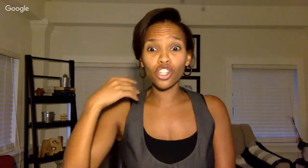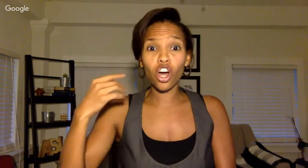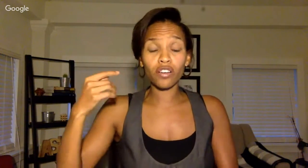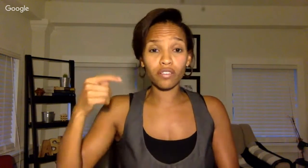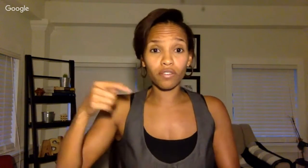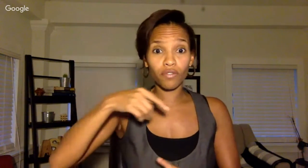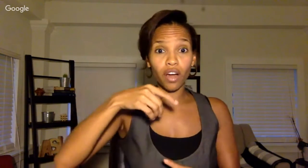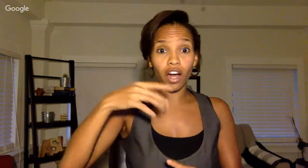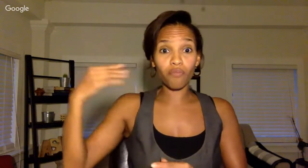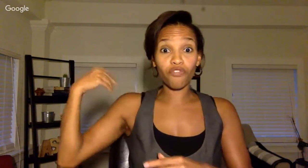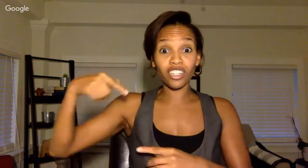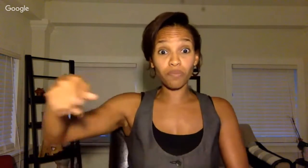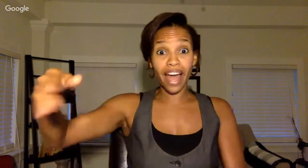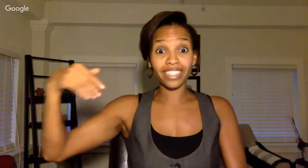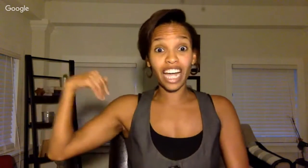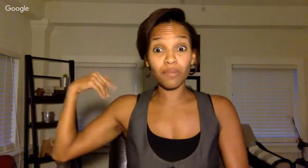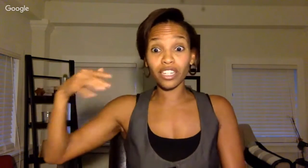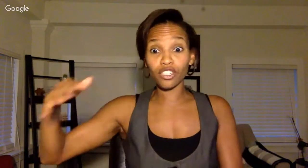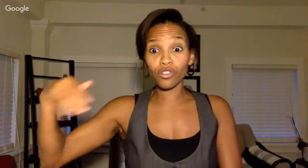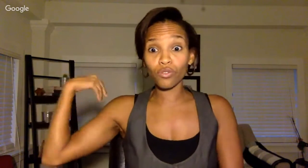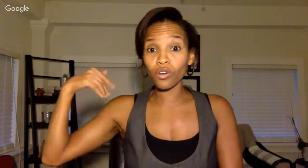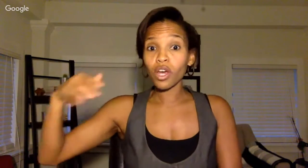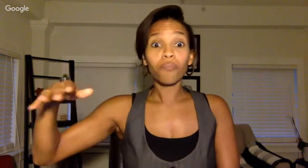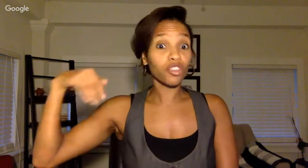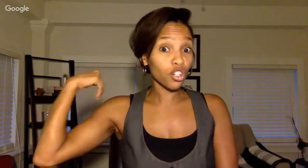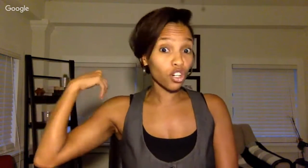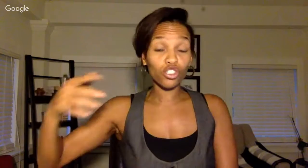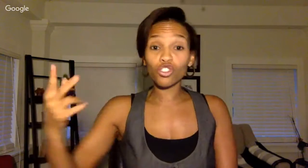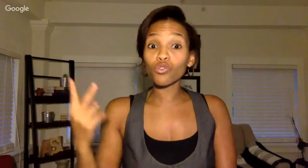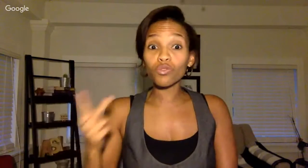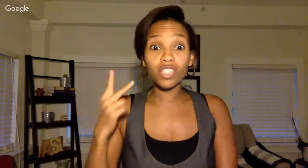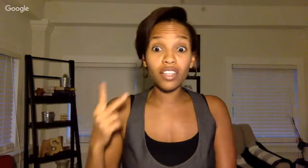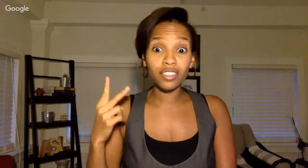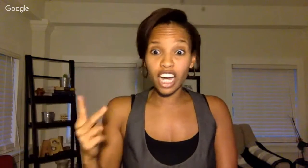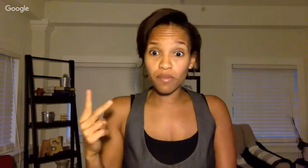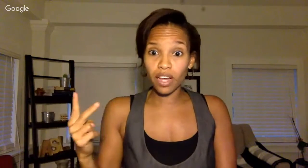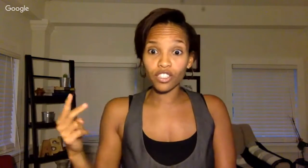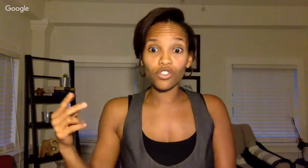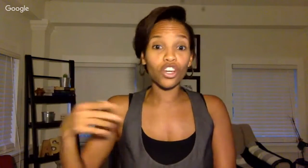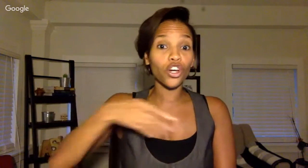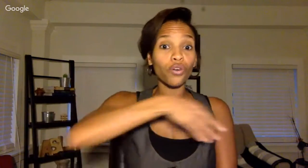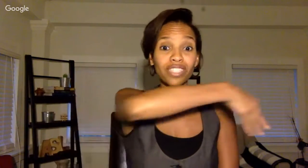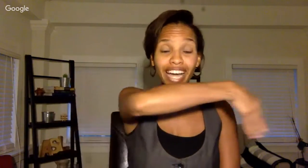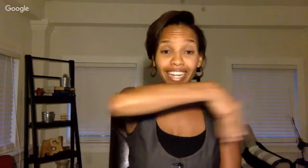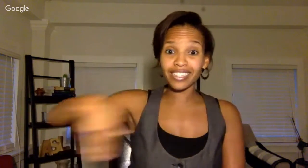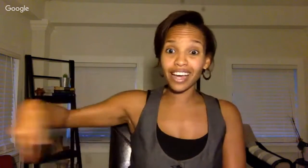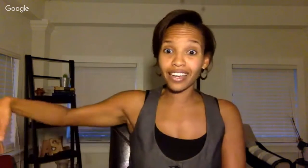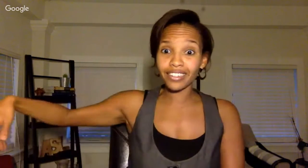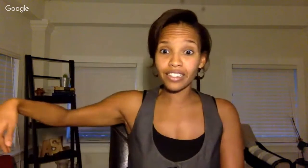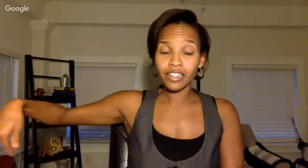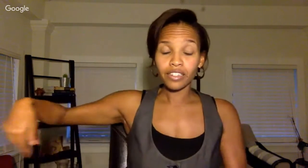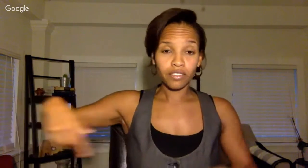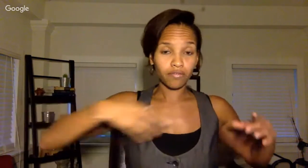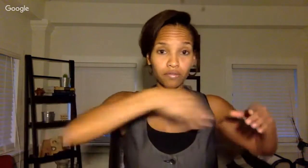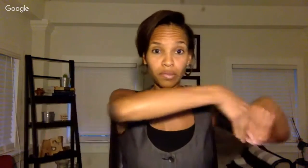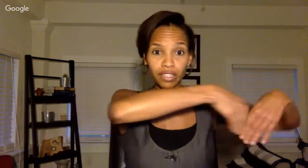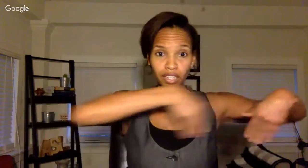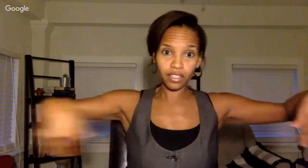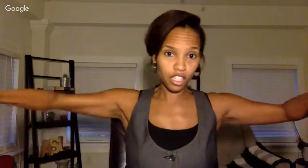taught front to back timeline too, but there are 2 solid timelines. You can go side to side, I mean like this